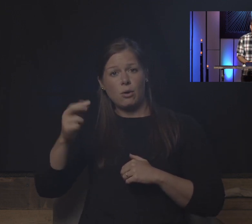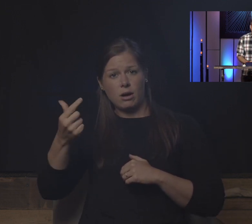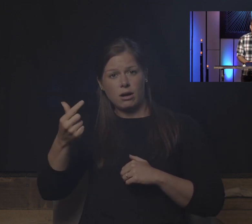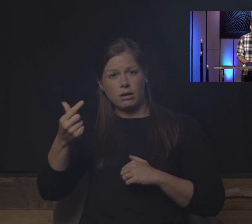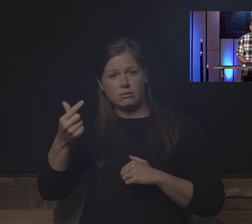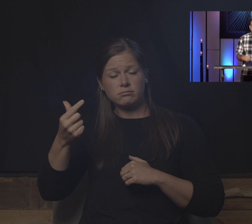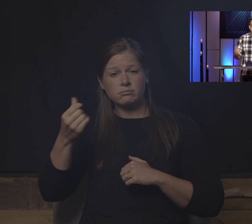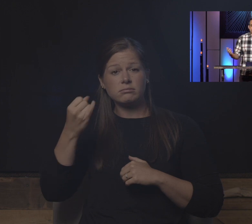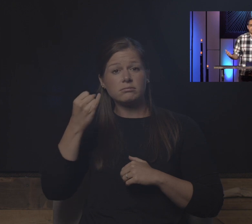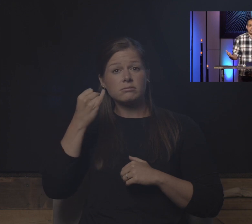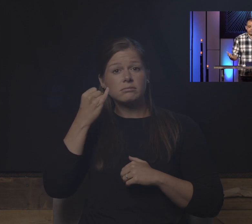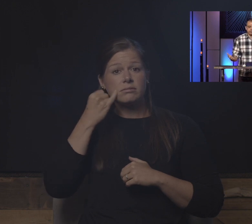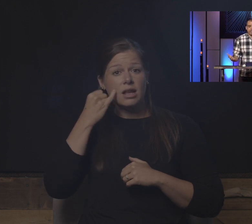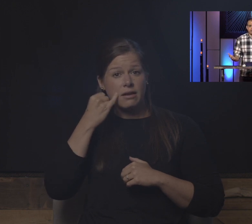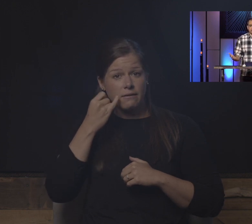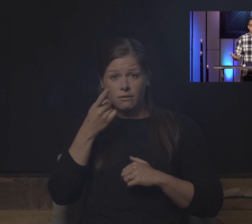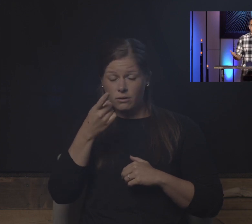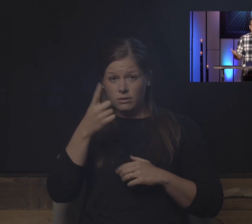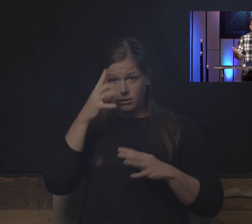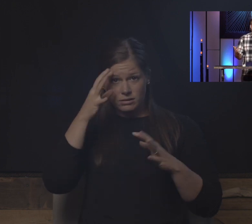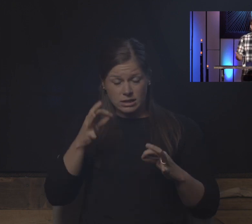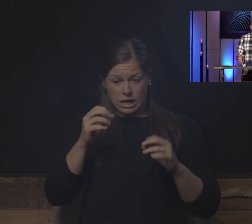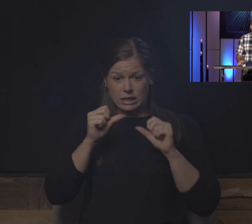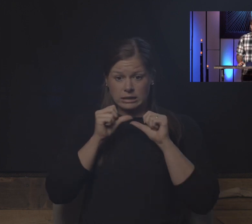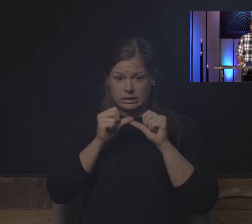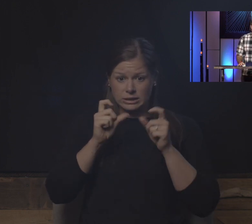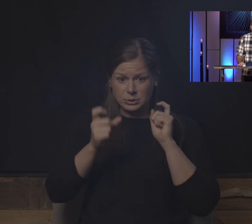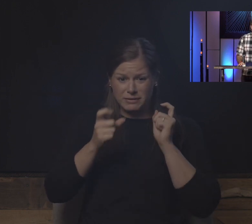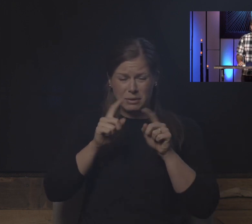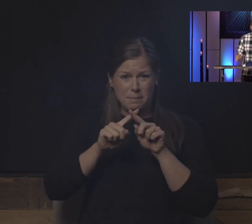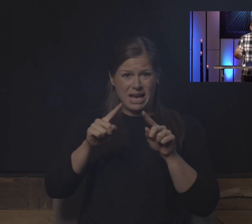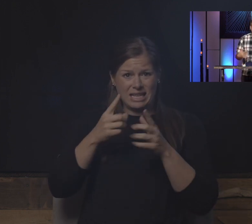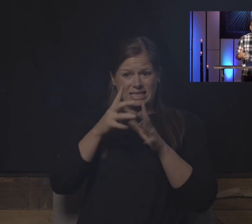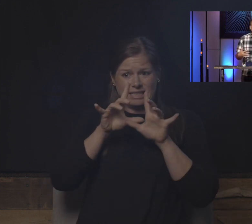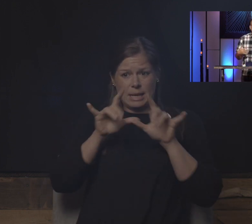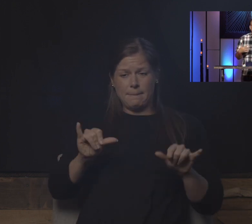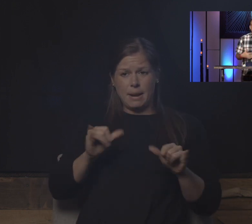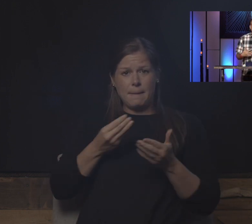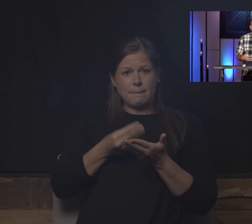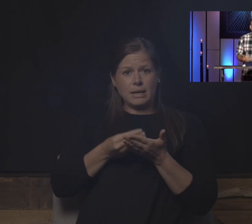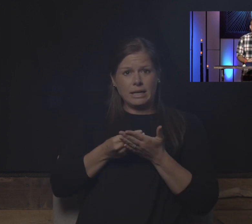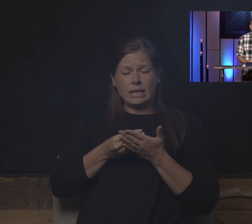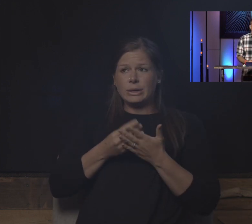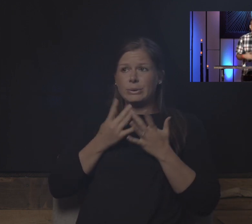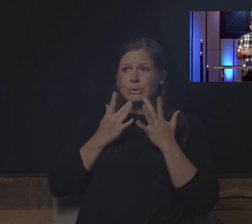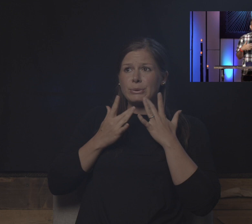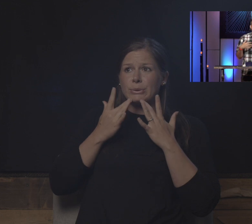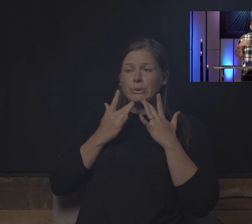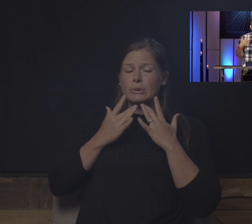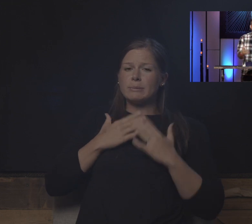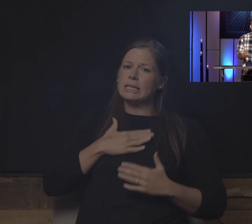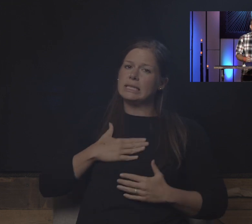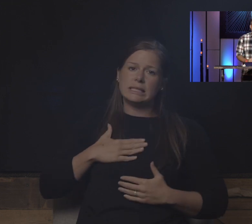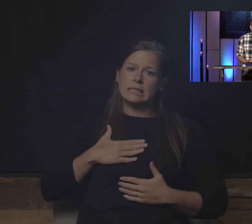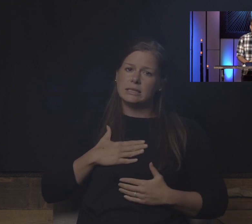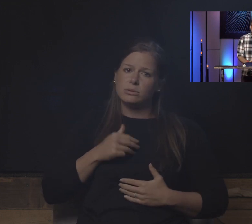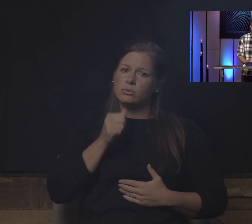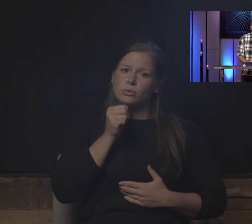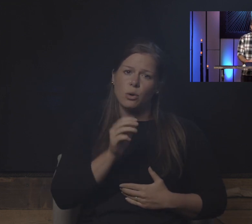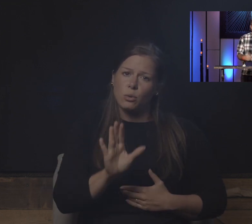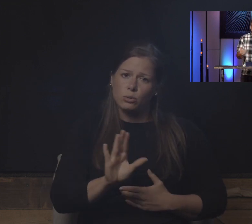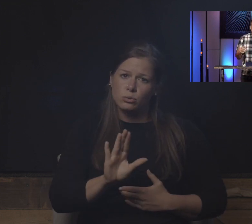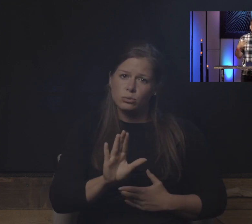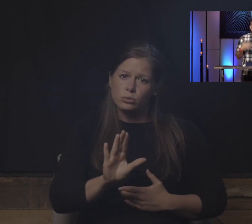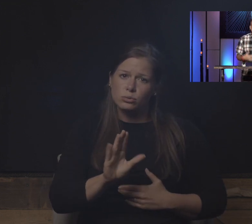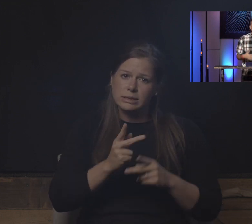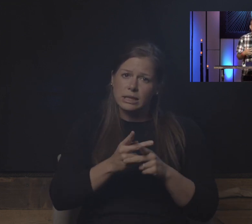info@redeemeraz.org. If you're still giving regularly, thank you. You make it so that we're able to help. Because of your